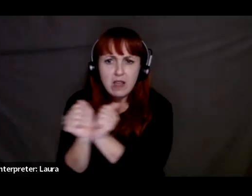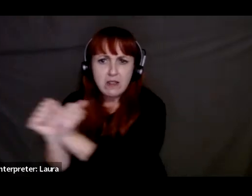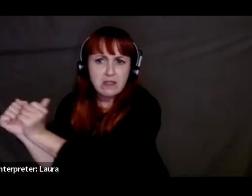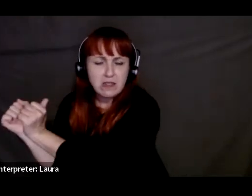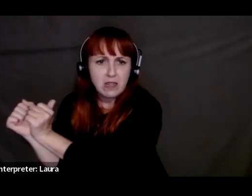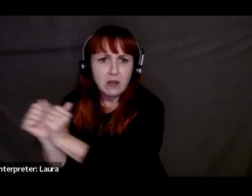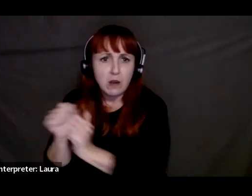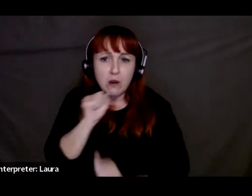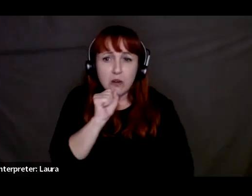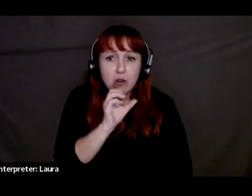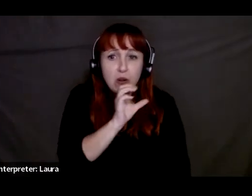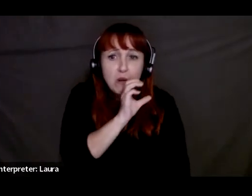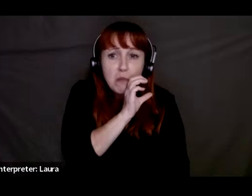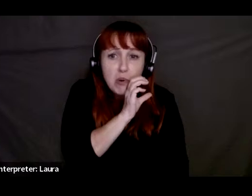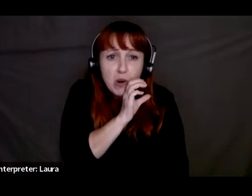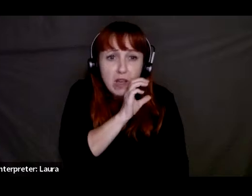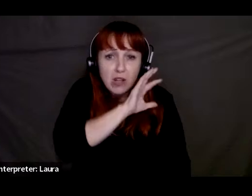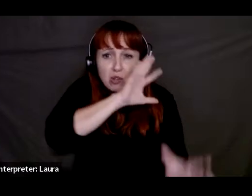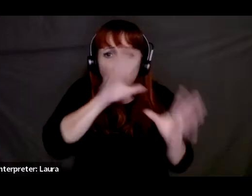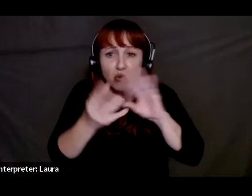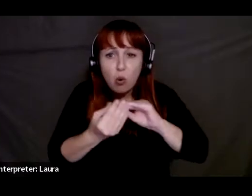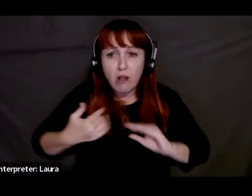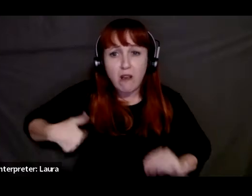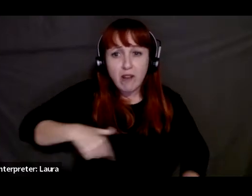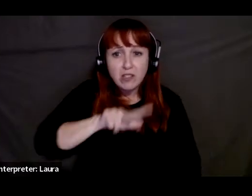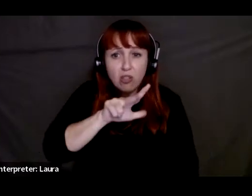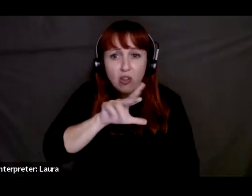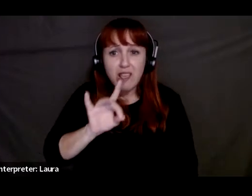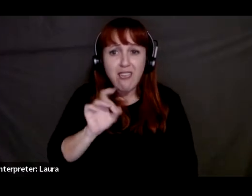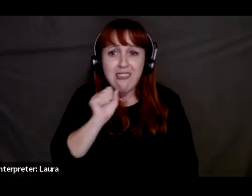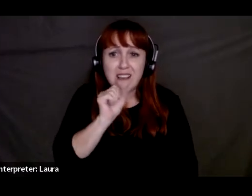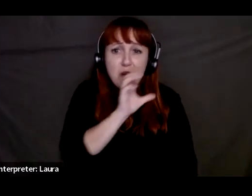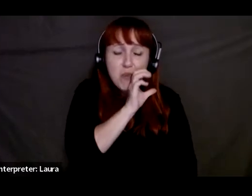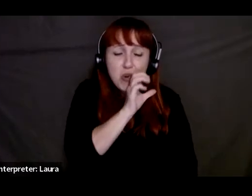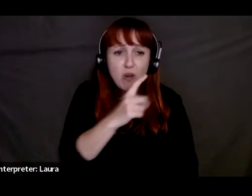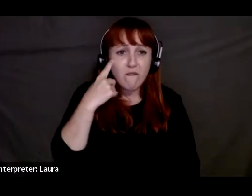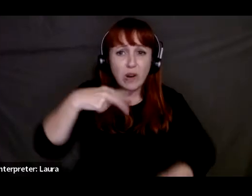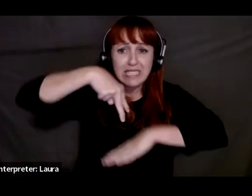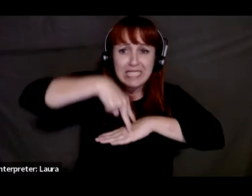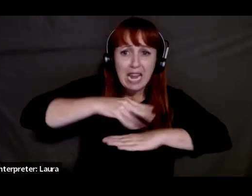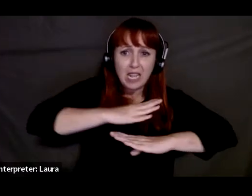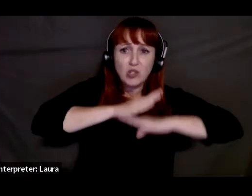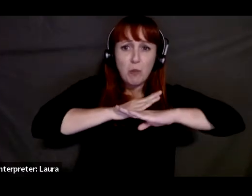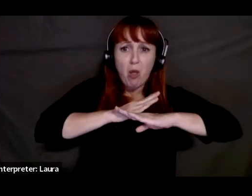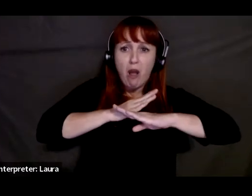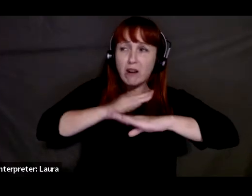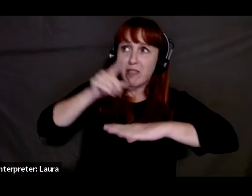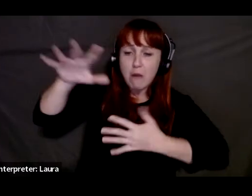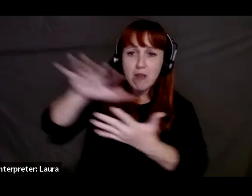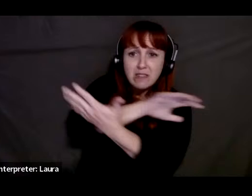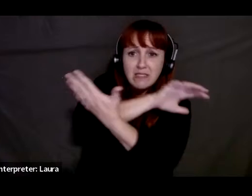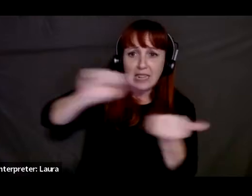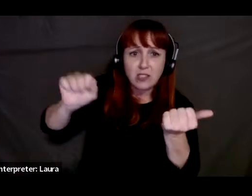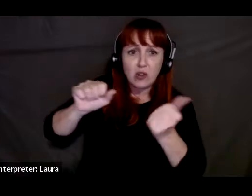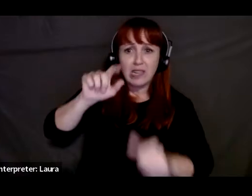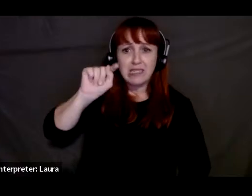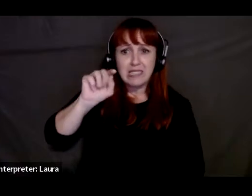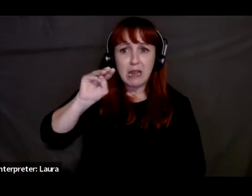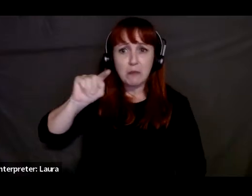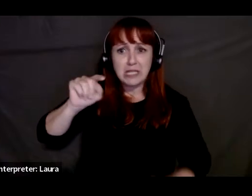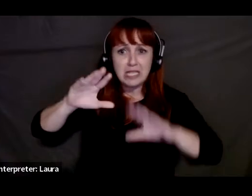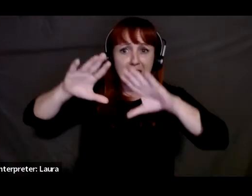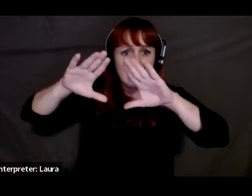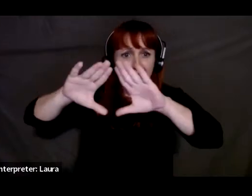did, Kupunas, 38 of us, for standing on the road for desecration of TMT.